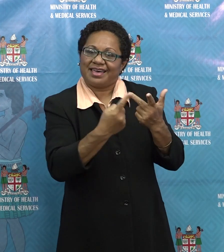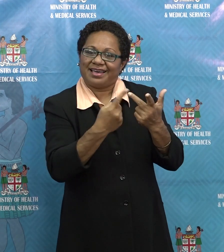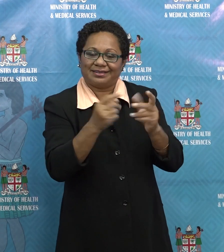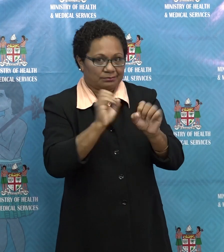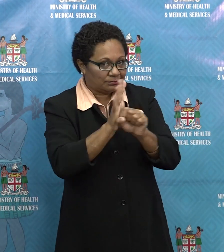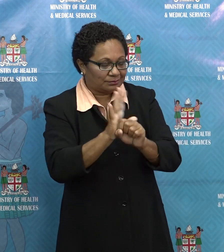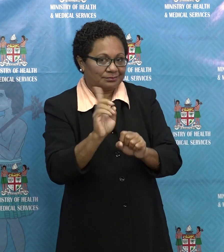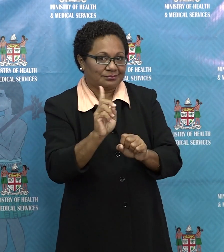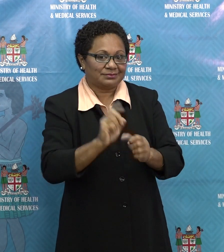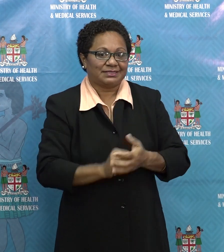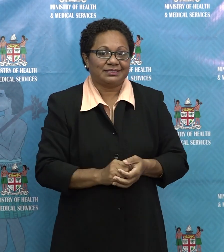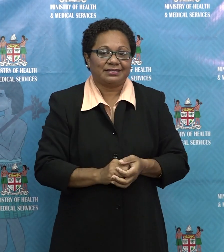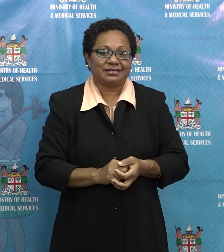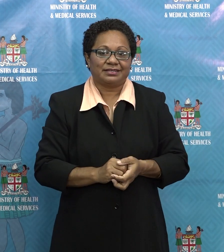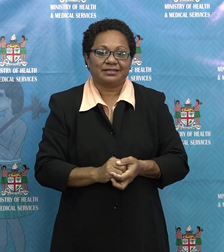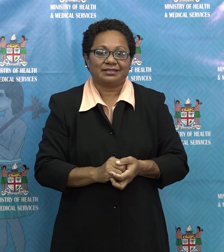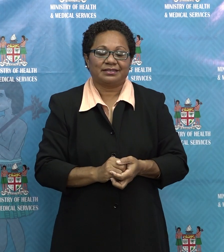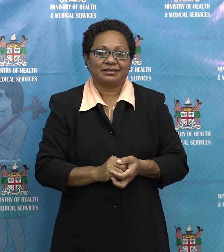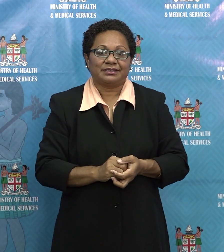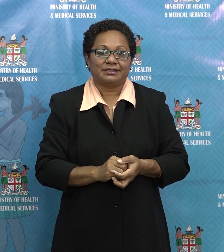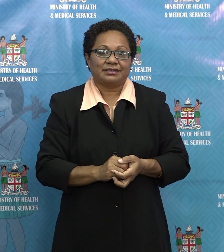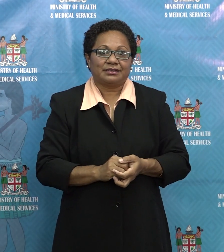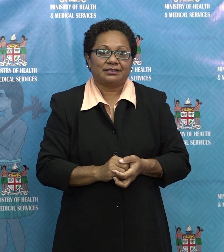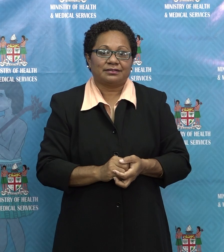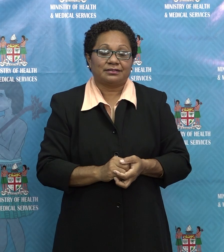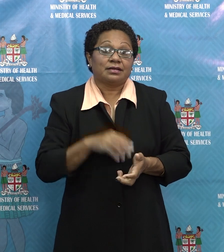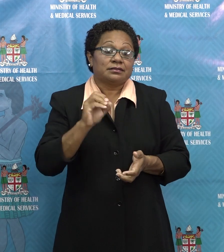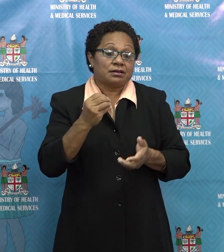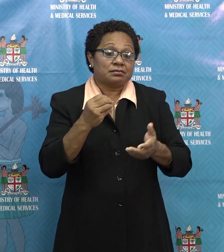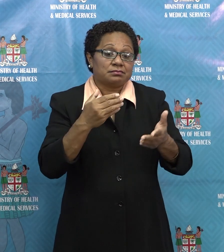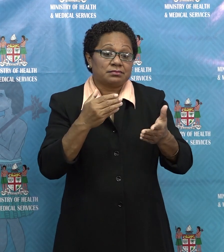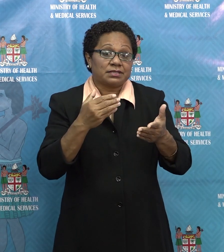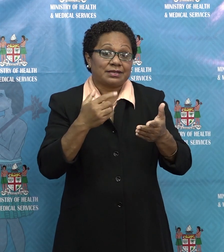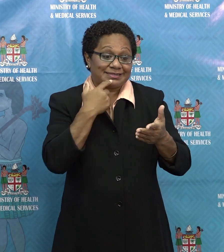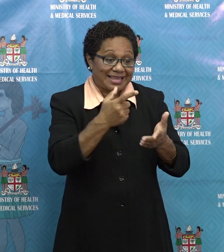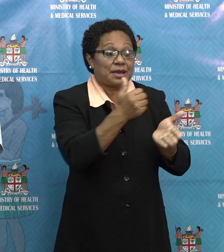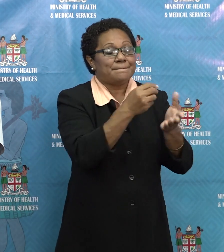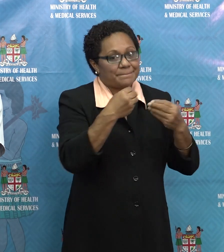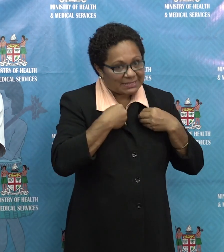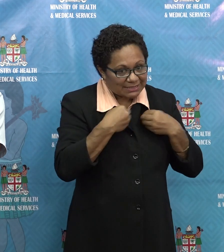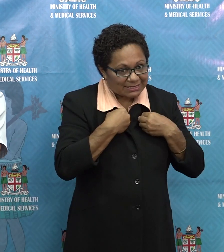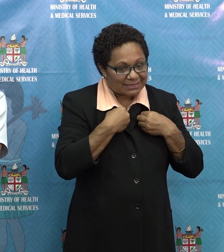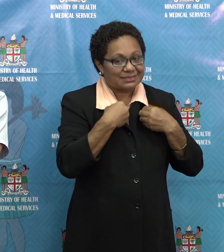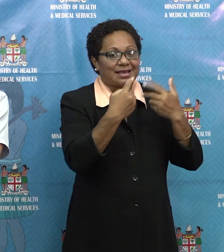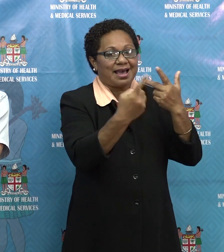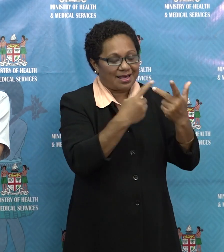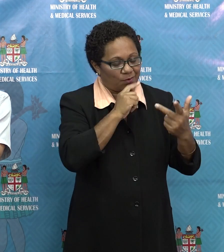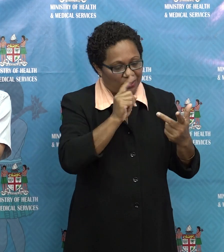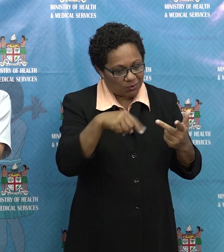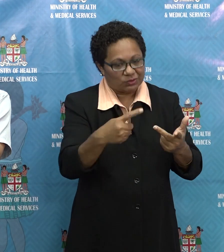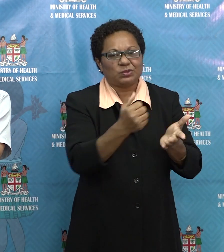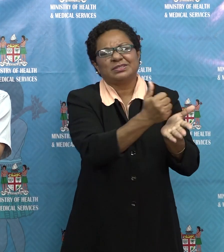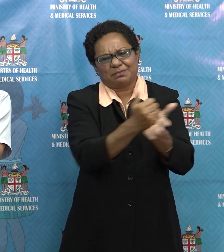Regardless of whether new restrictions come into effect or others relax, support from businesses and civil societies will be